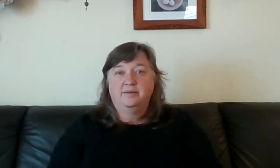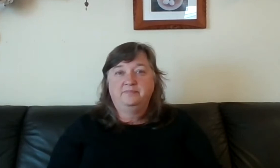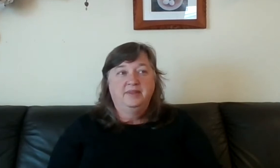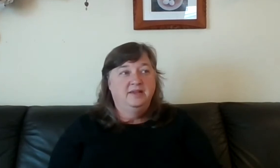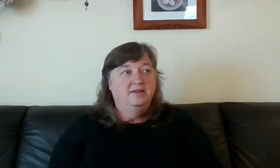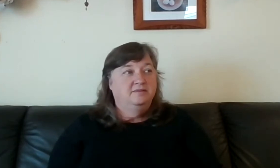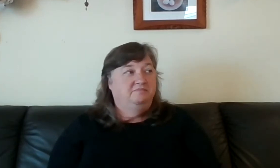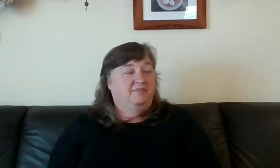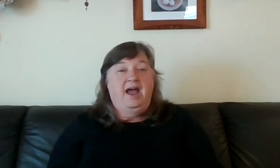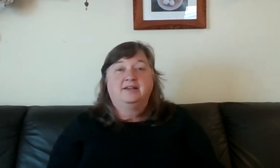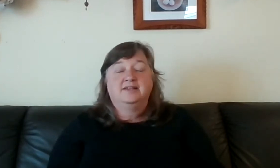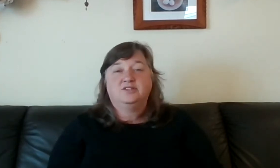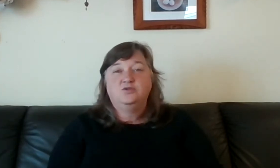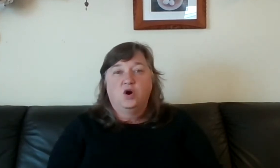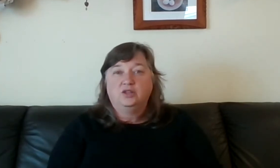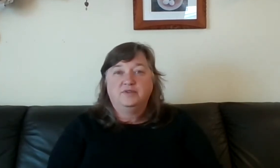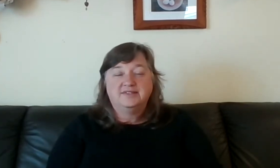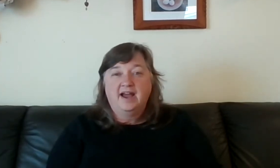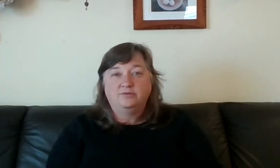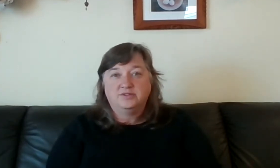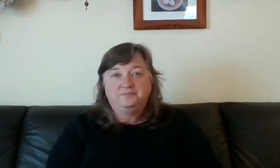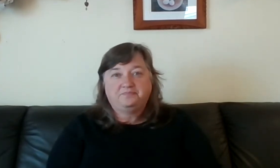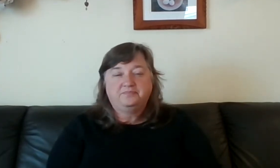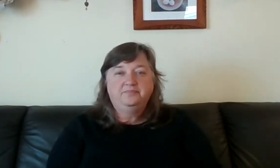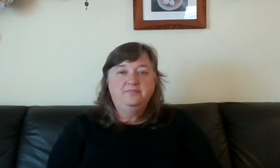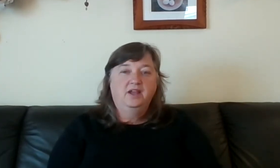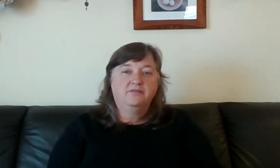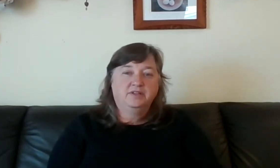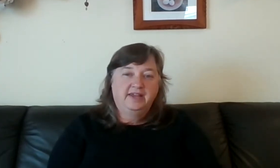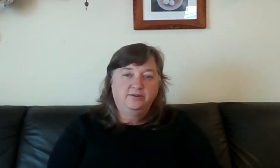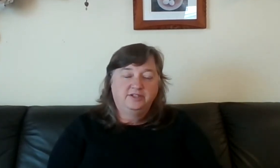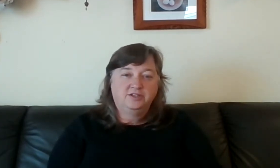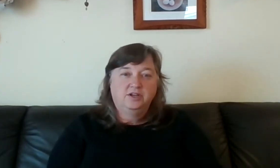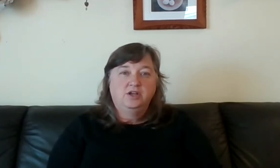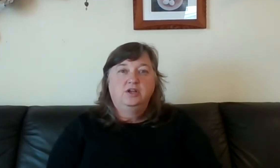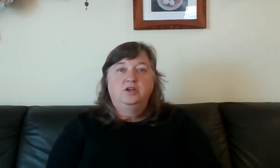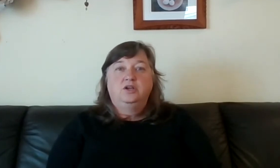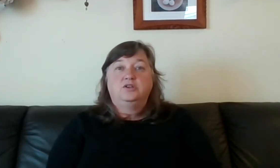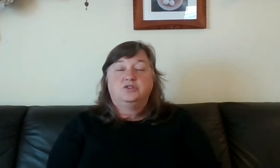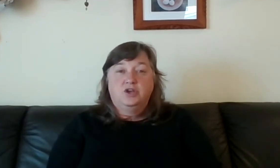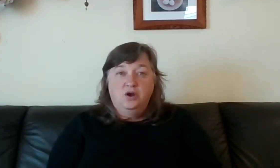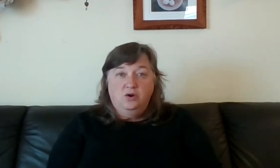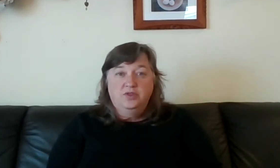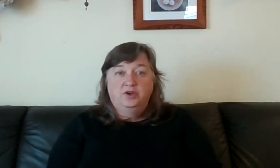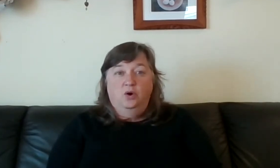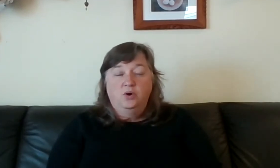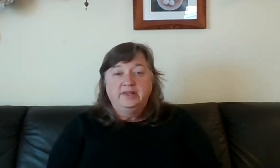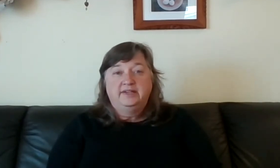them access to all of the sounds of the language. So the goal is